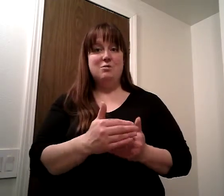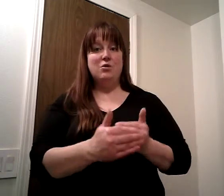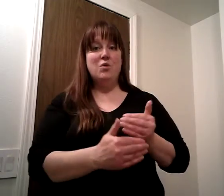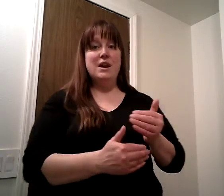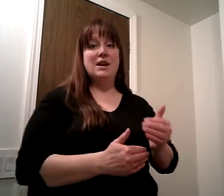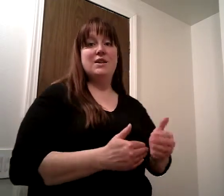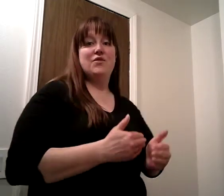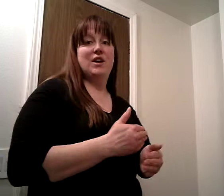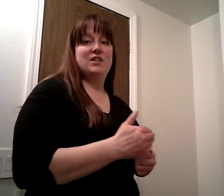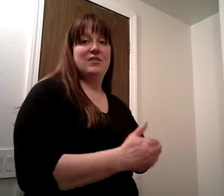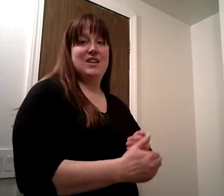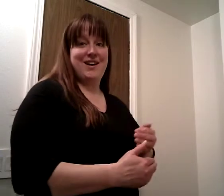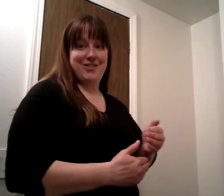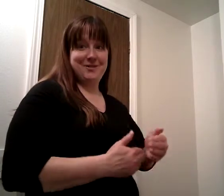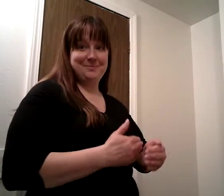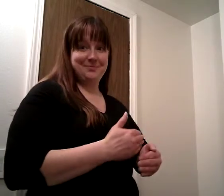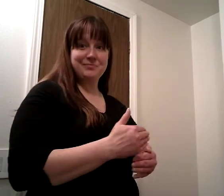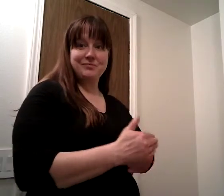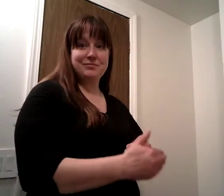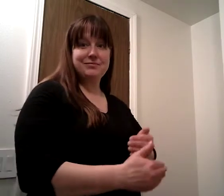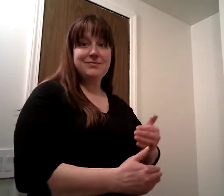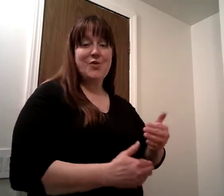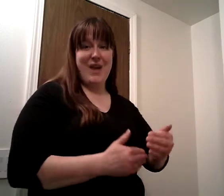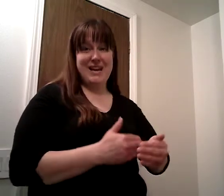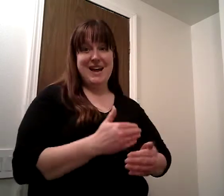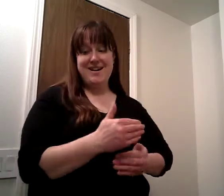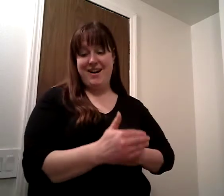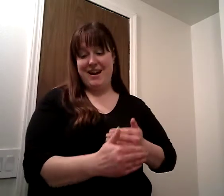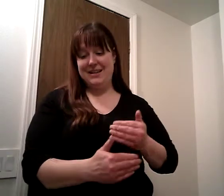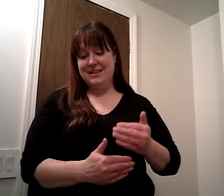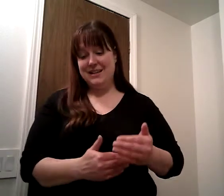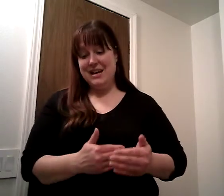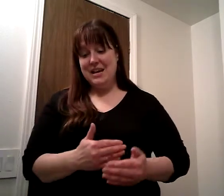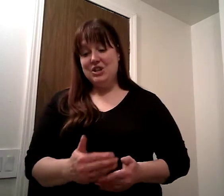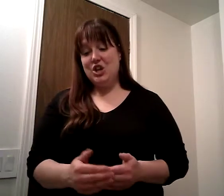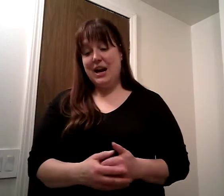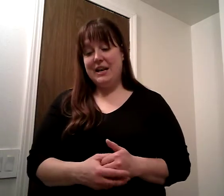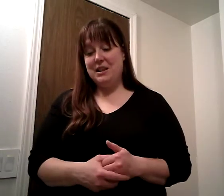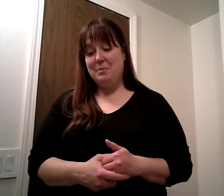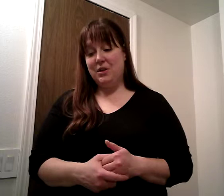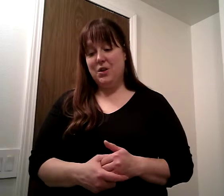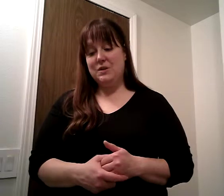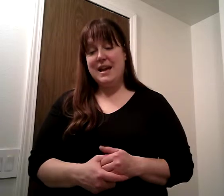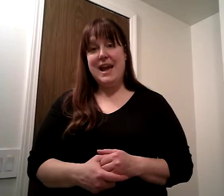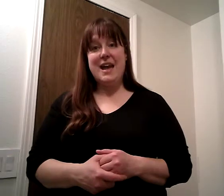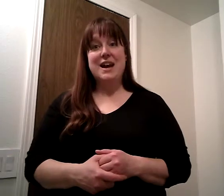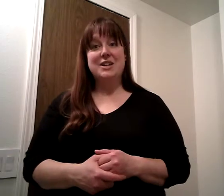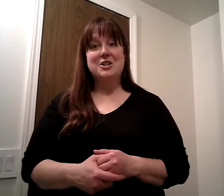move one in front of the other. Ready and kind, chided the billows and hushed the